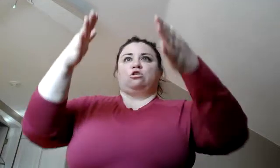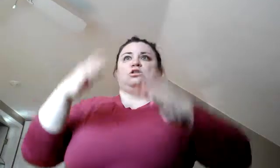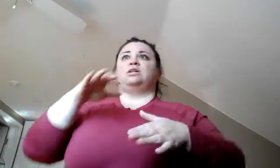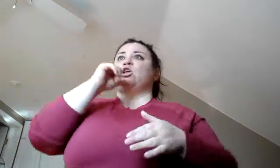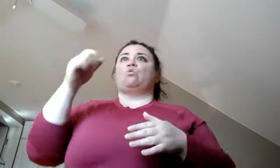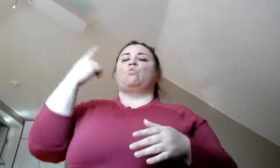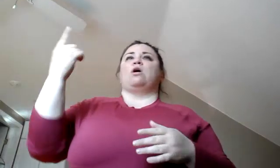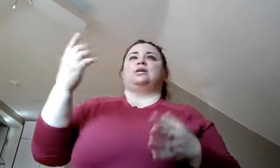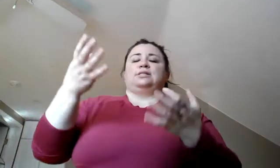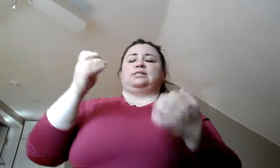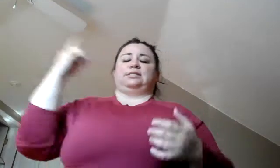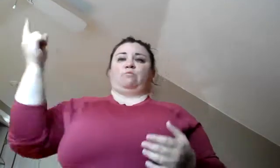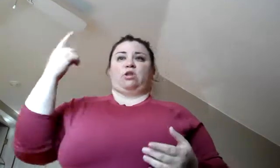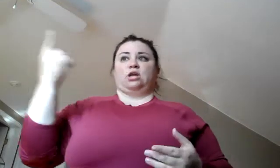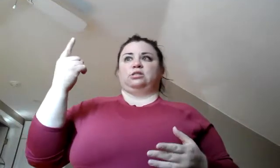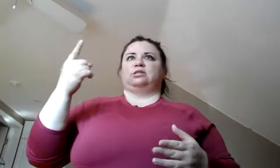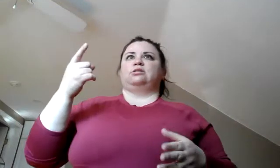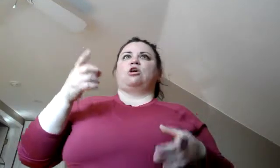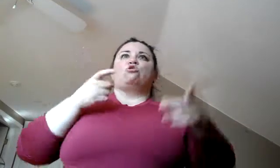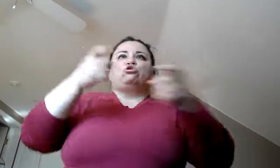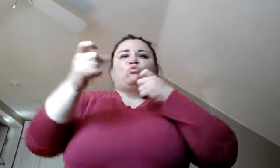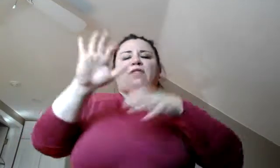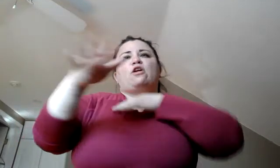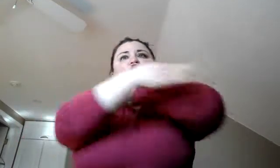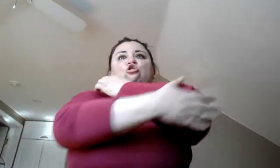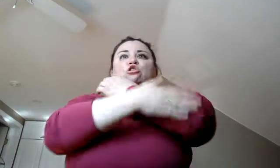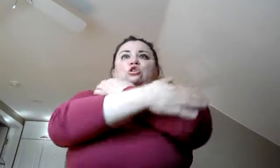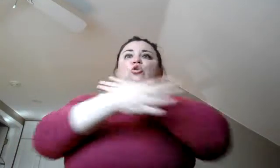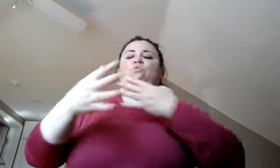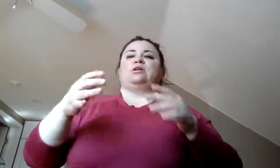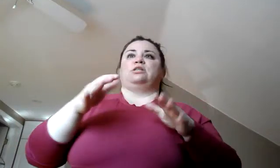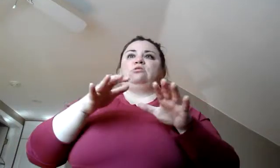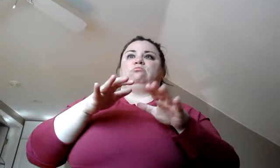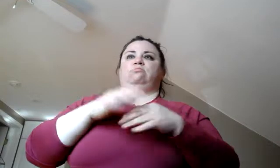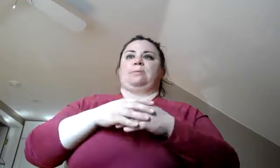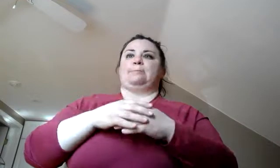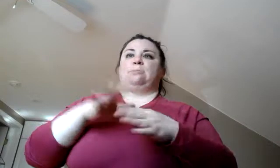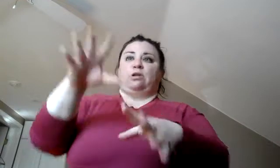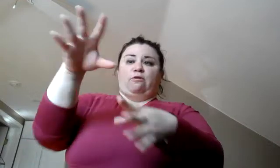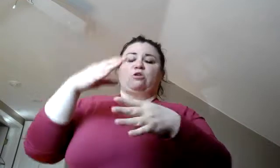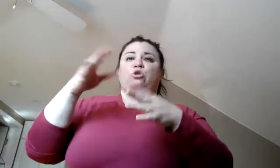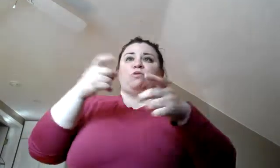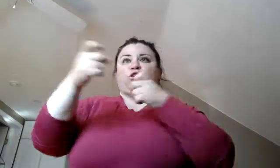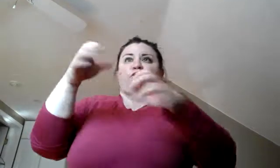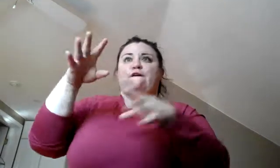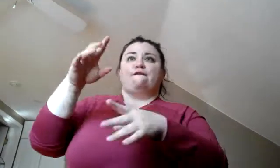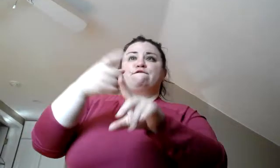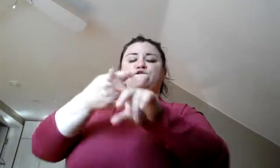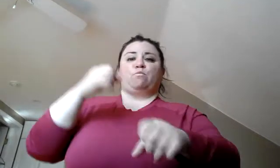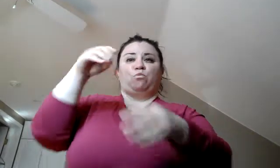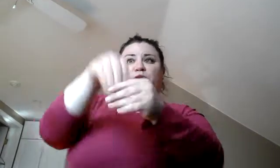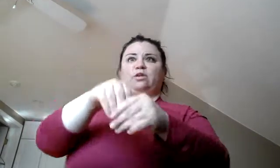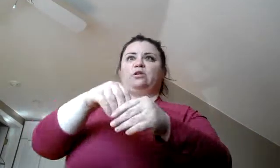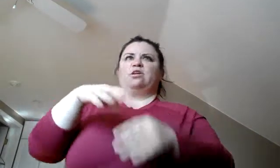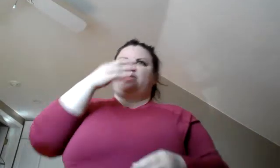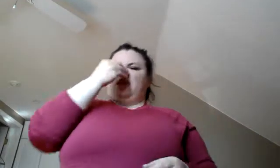the United States actually aided this group. We don't really care. Well, we do care, but it's not a